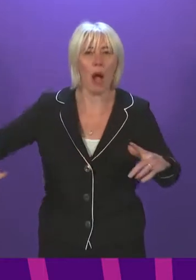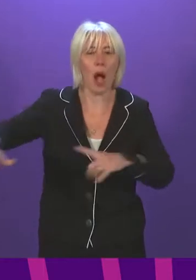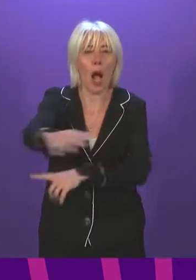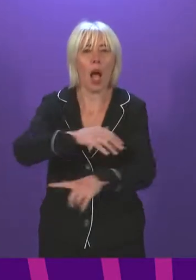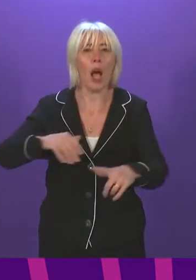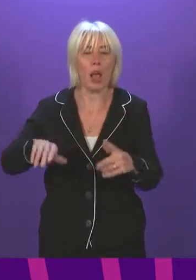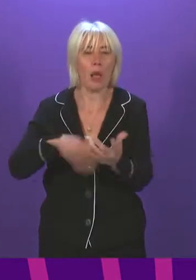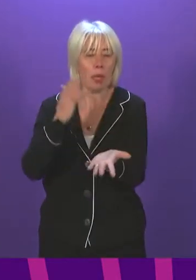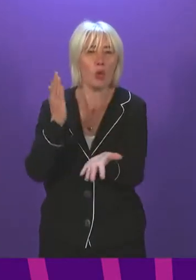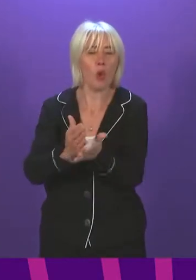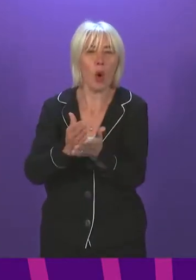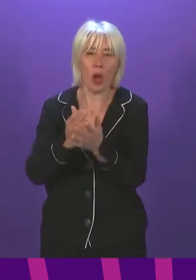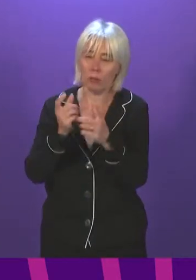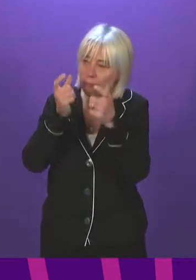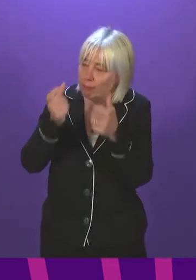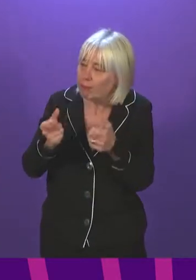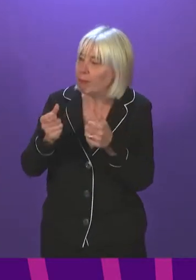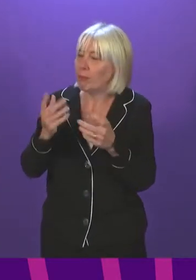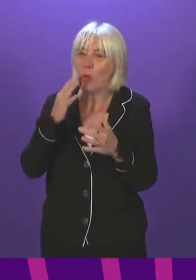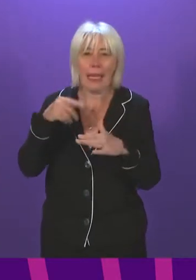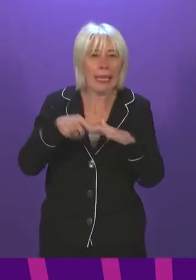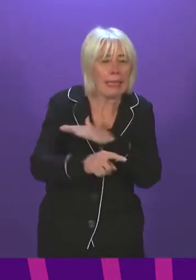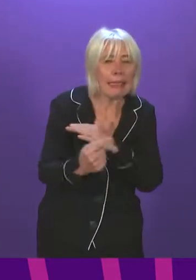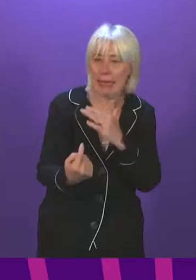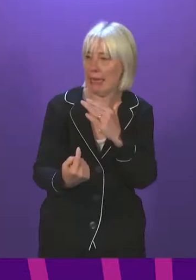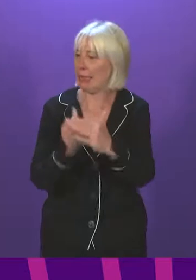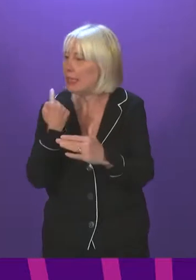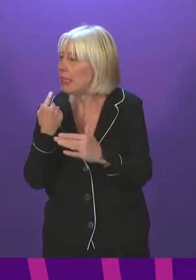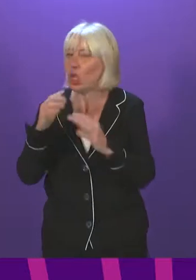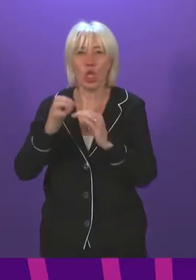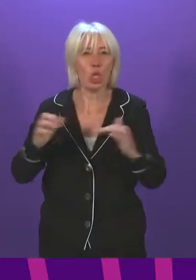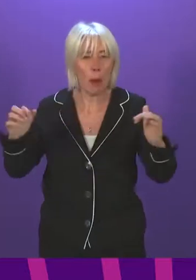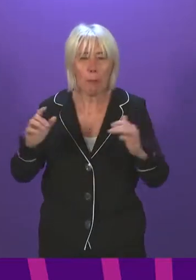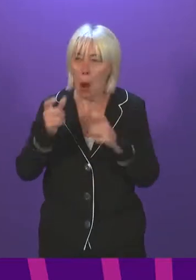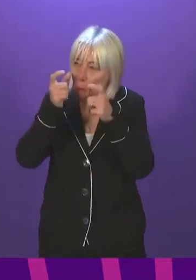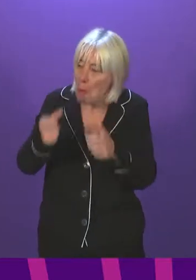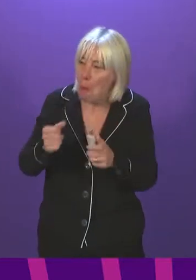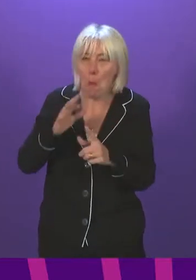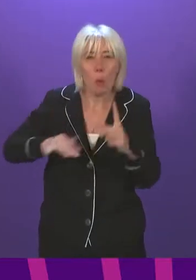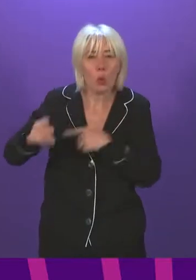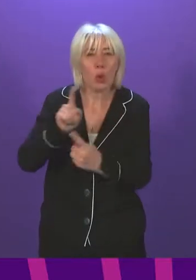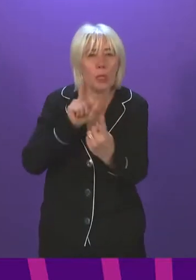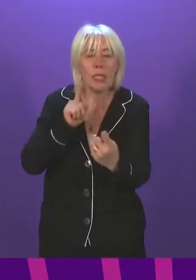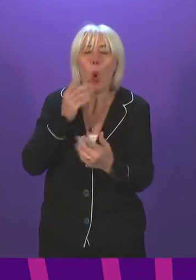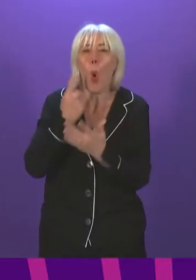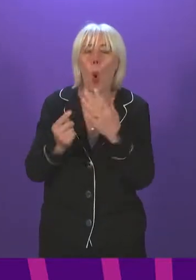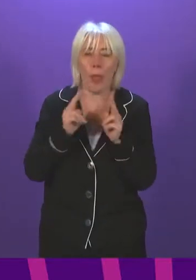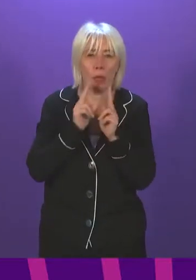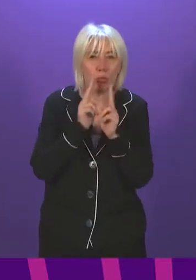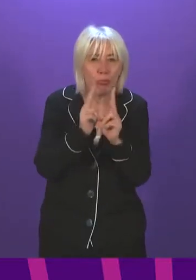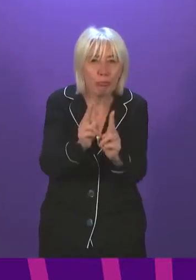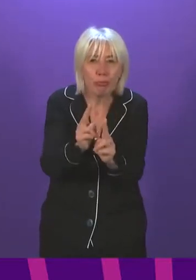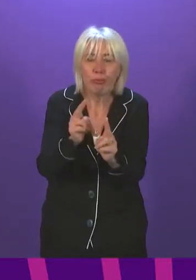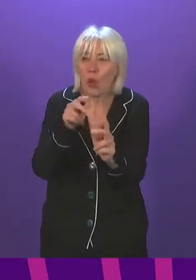to observe these measures, including when entering and exiting the chamber. Please only use the aisles and walkways to access your